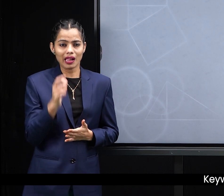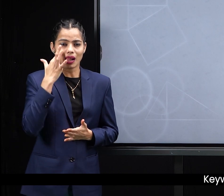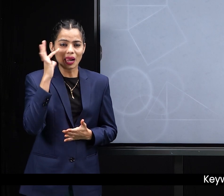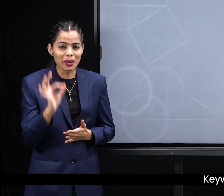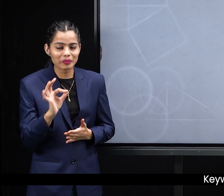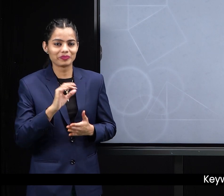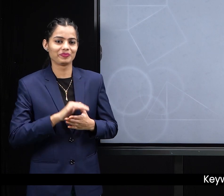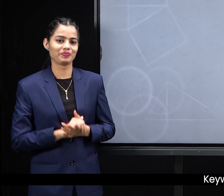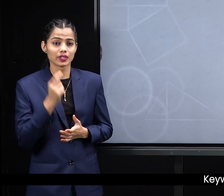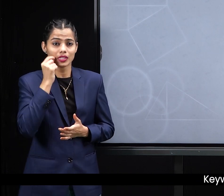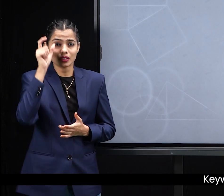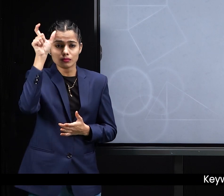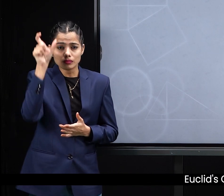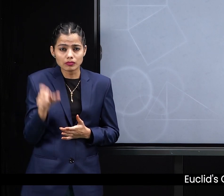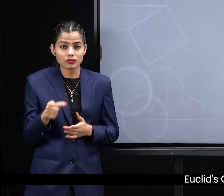Keywords: